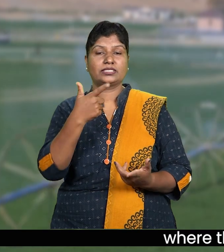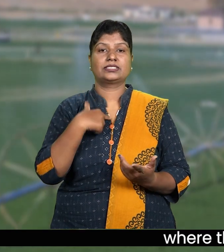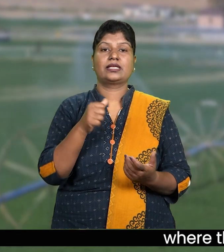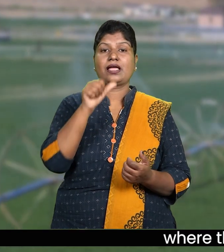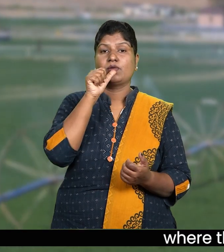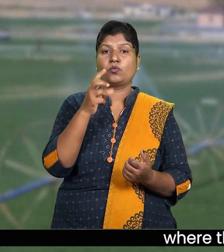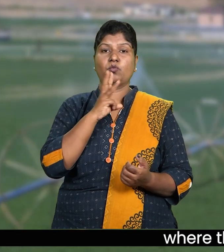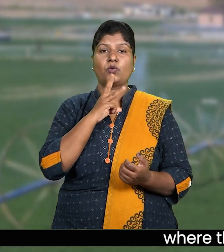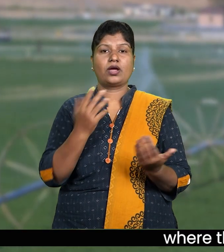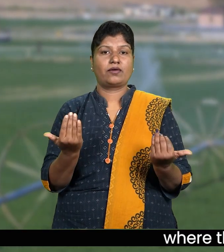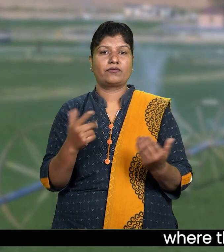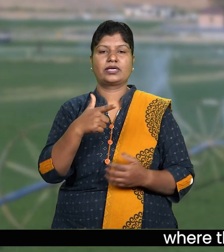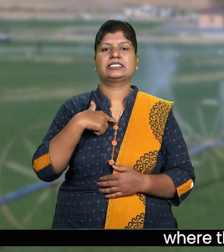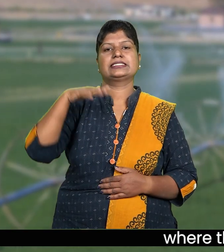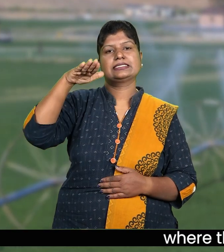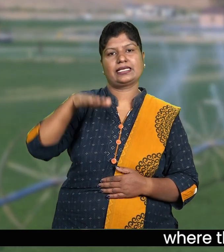water is less.